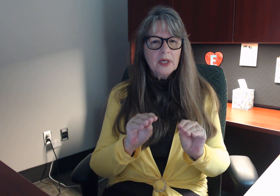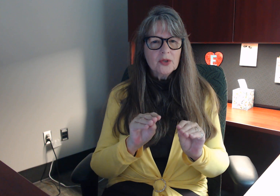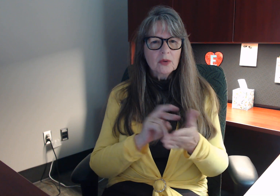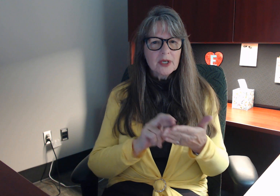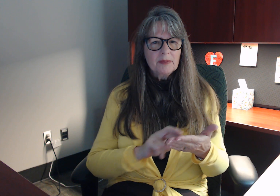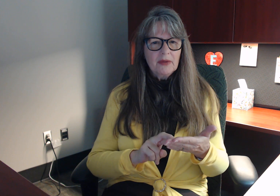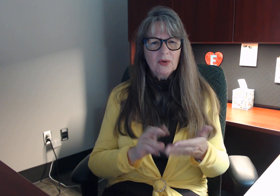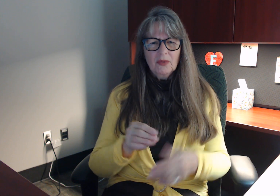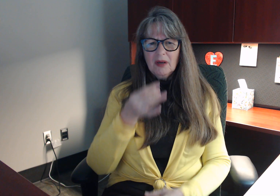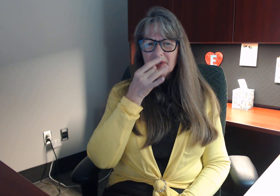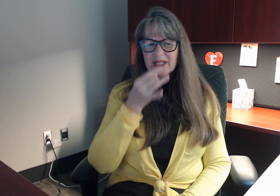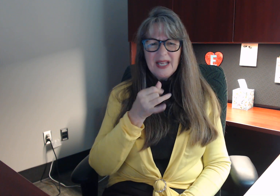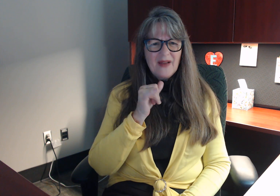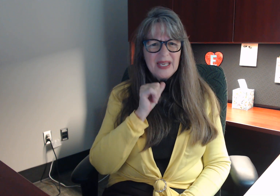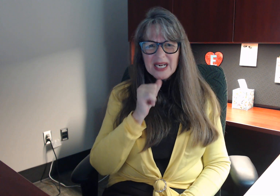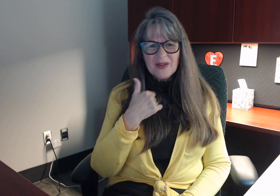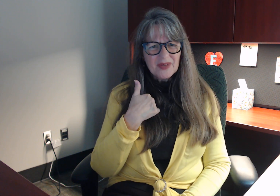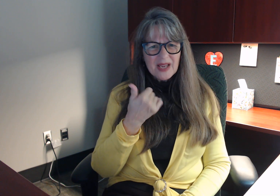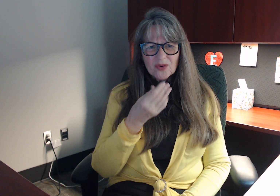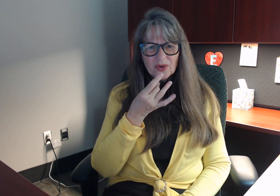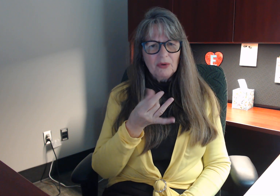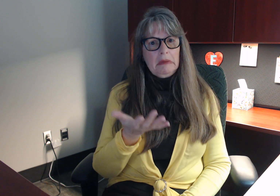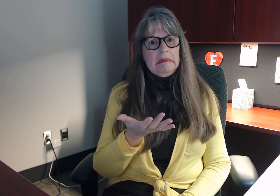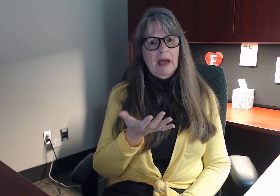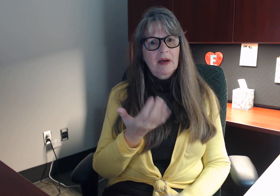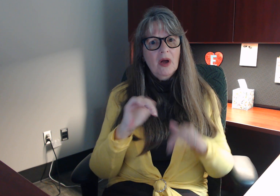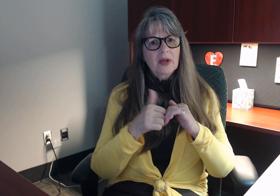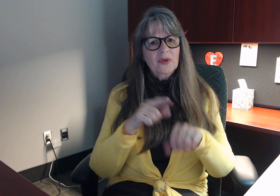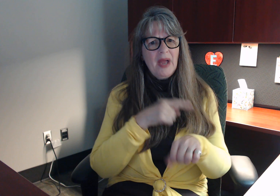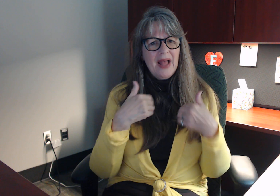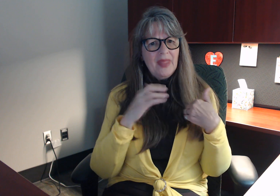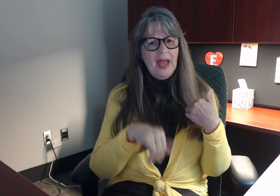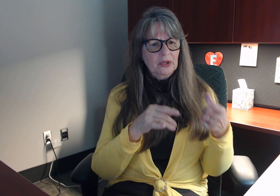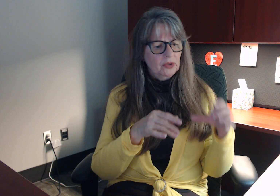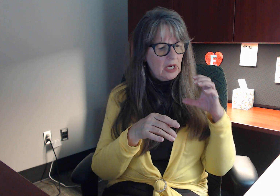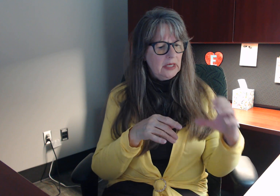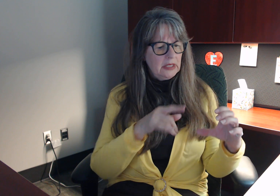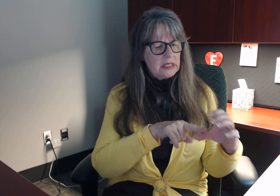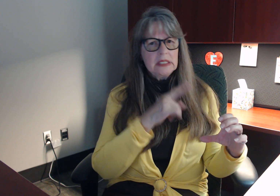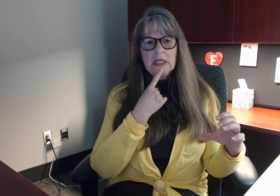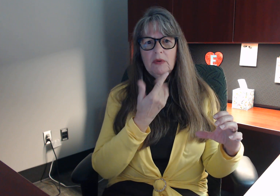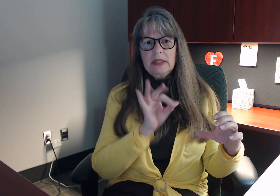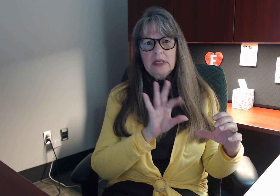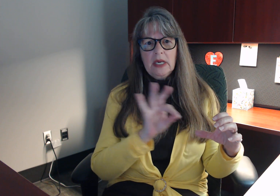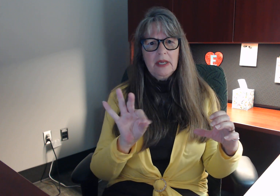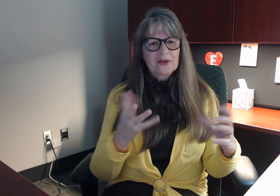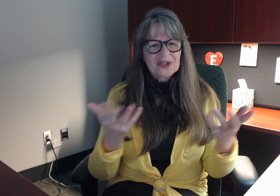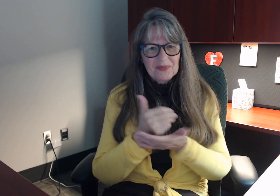into a recipe, and you're going, oh, it doesn't have any flavor, and you're going, oh, how long have you had that? You look on it and it says 1999 or something